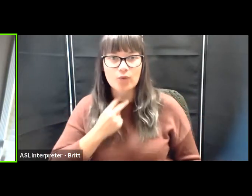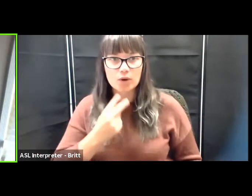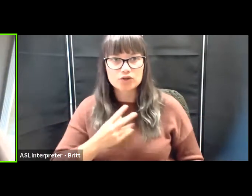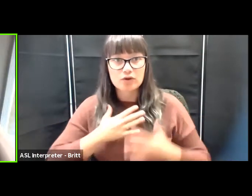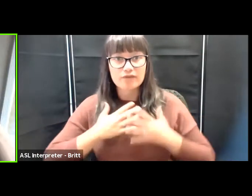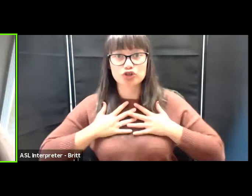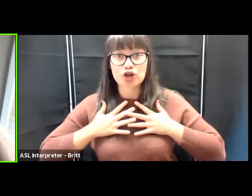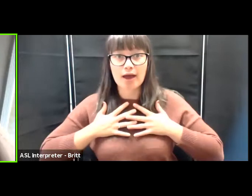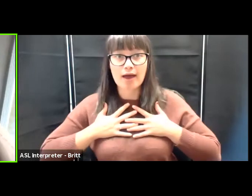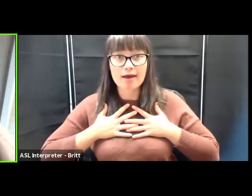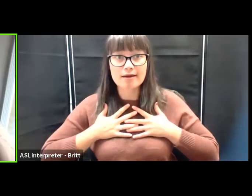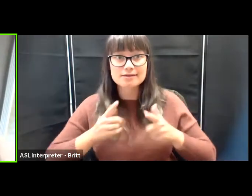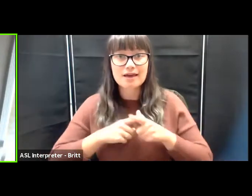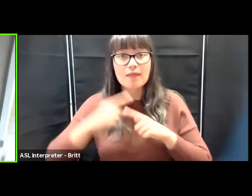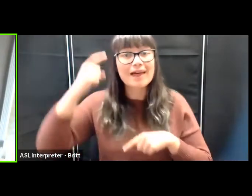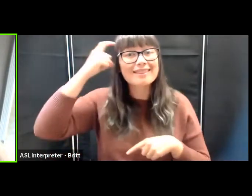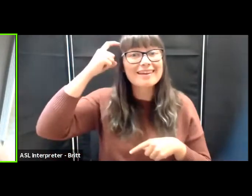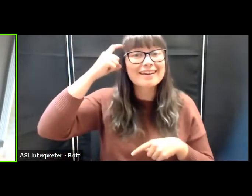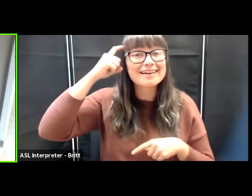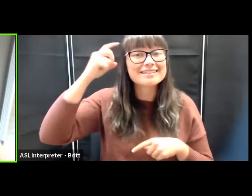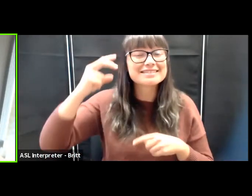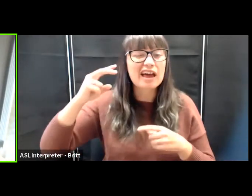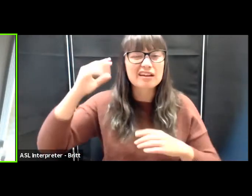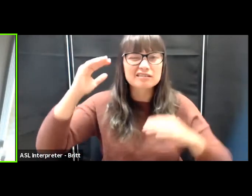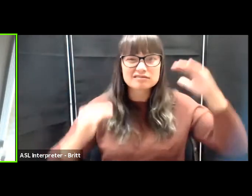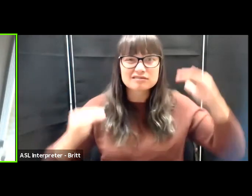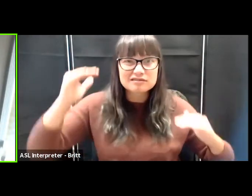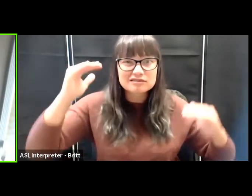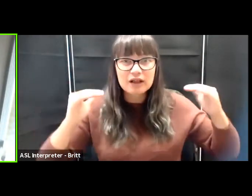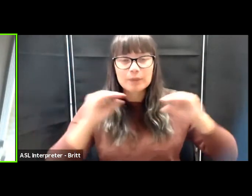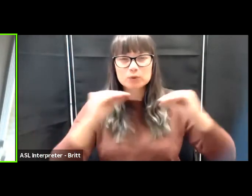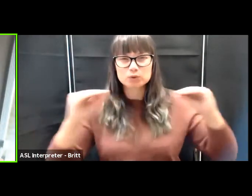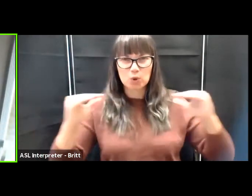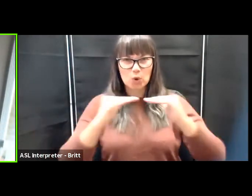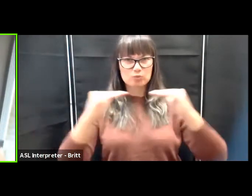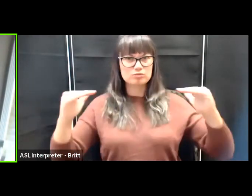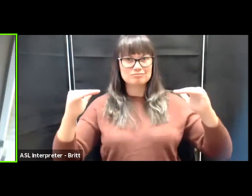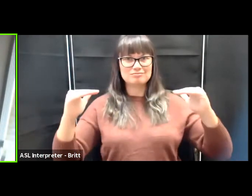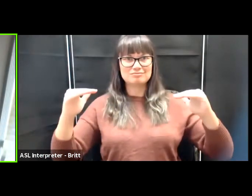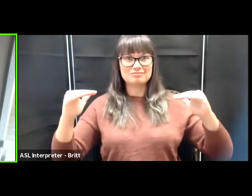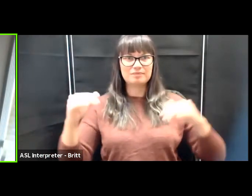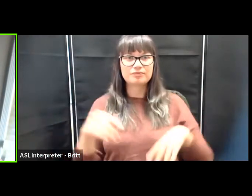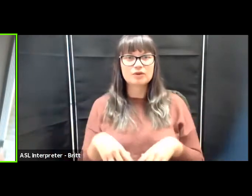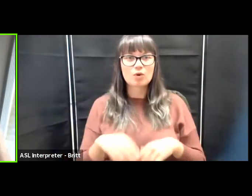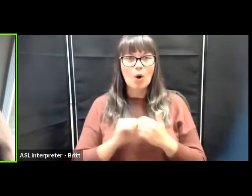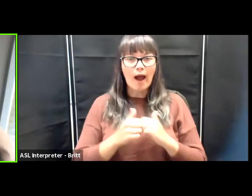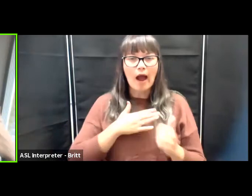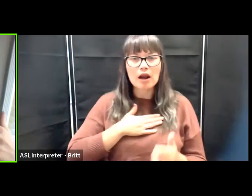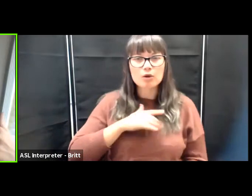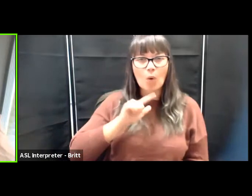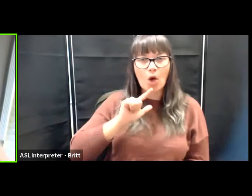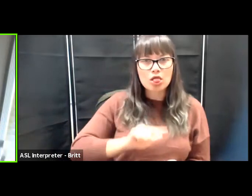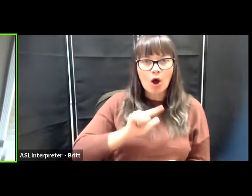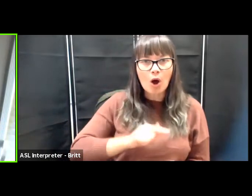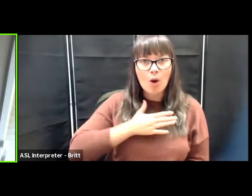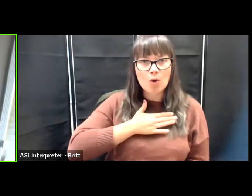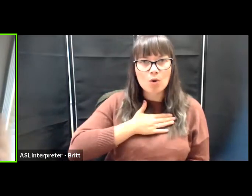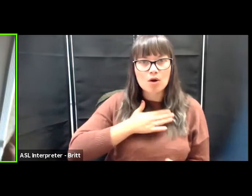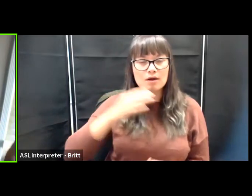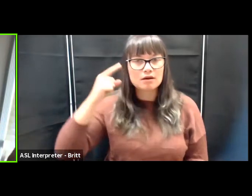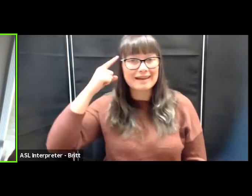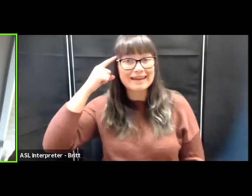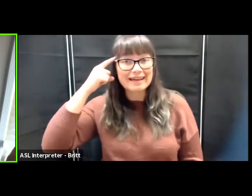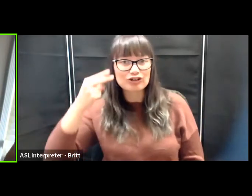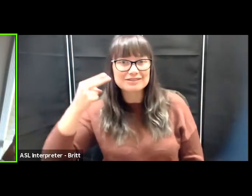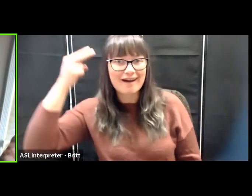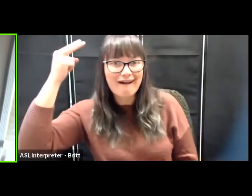chest voice, and then we've got this voice, right? And there's no in between, right? Or how do you go from the low into the high with anything